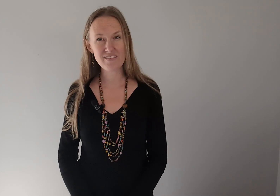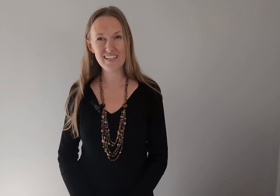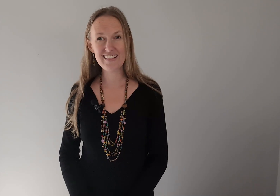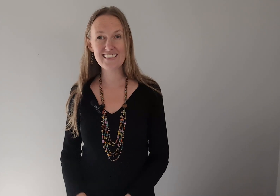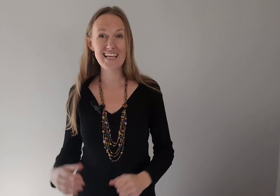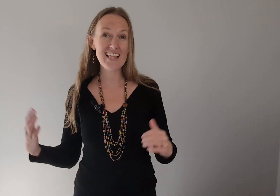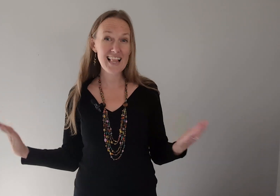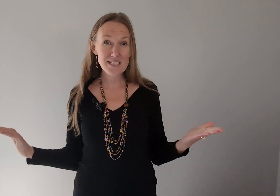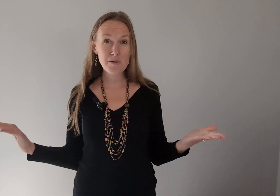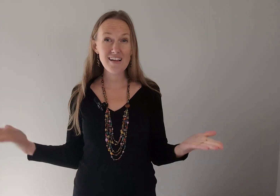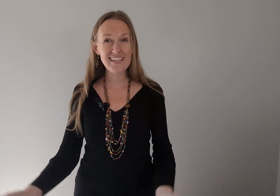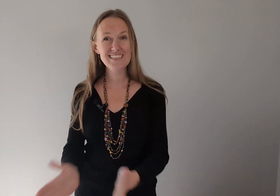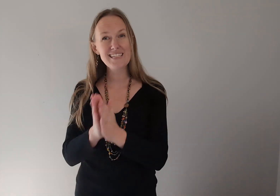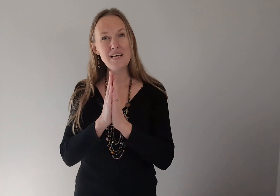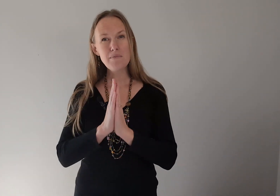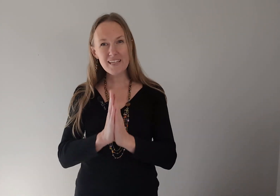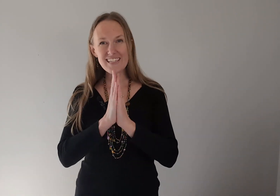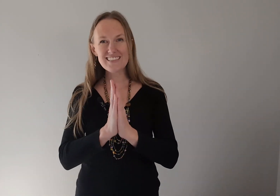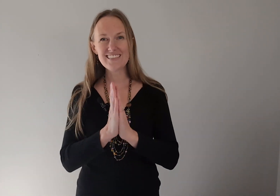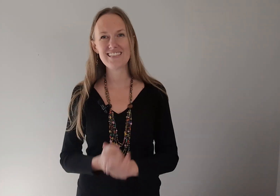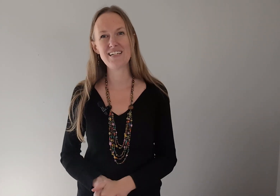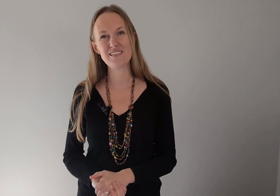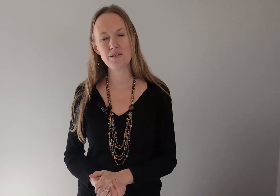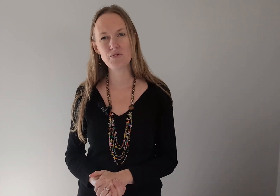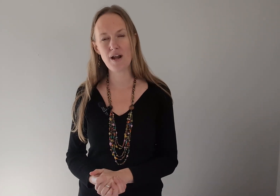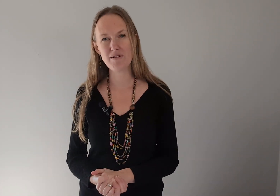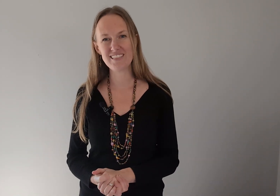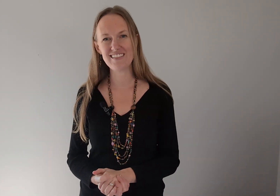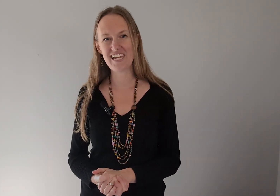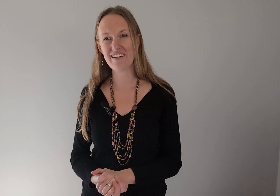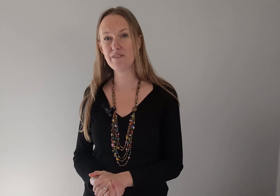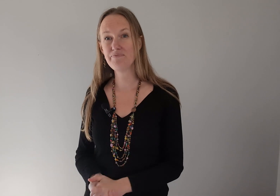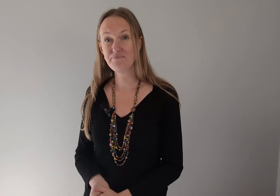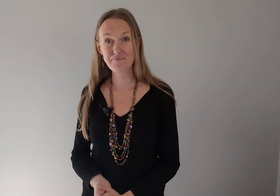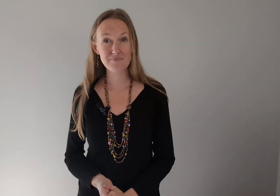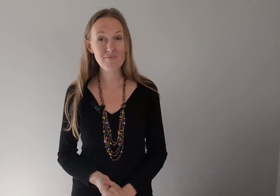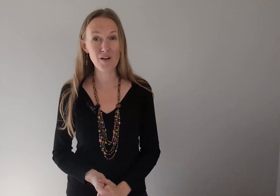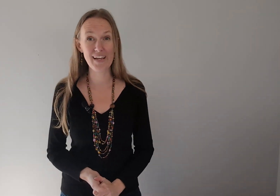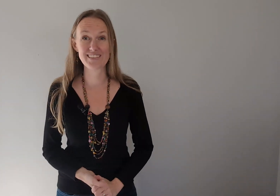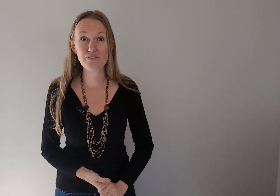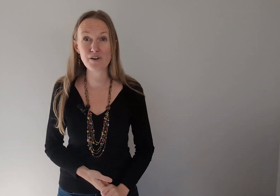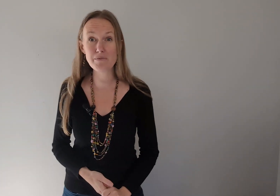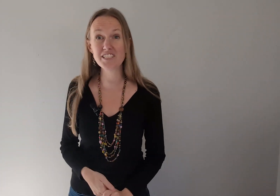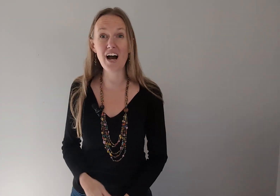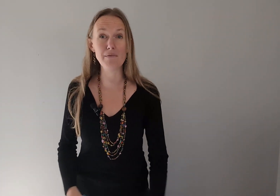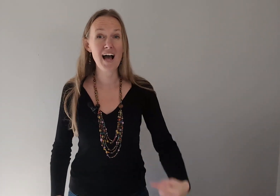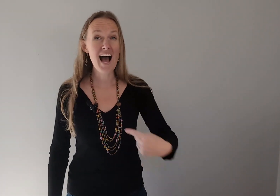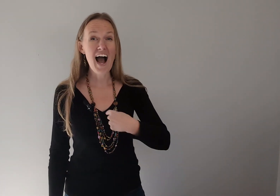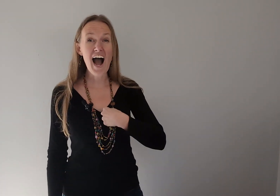out the lyrics. And last but not least, please consider subscribing to the channel. Okay, so from the top,